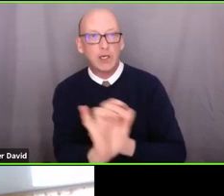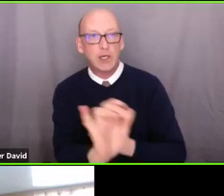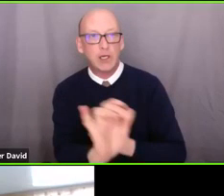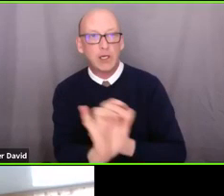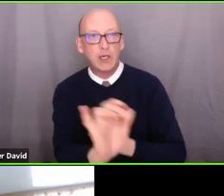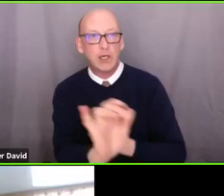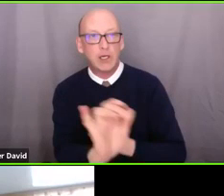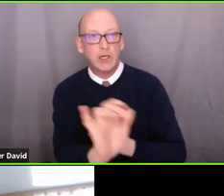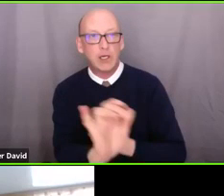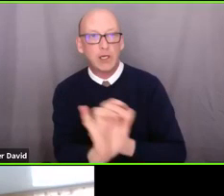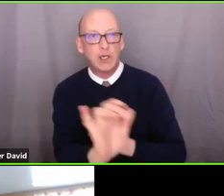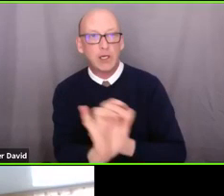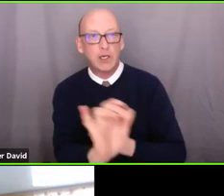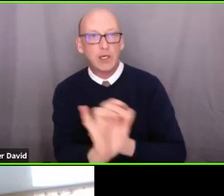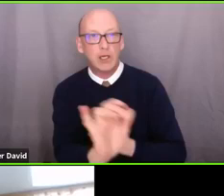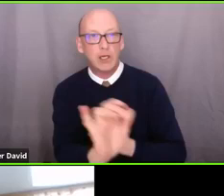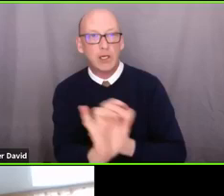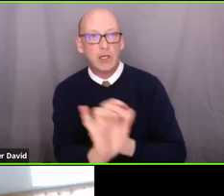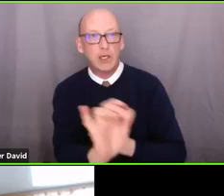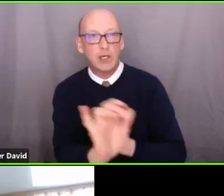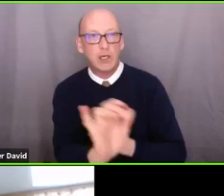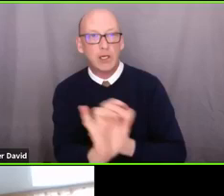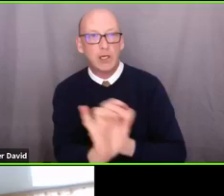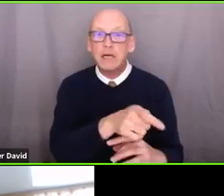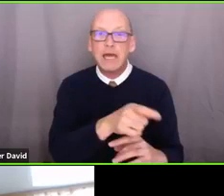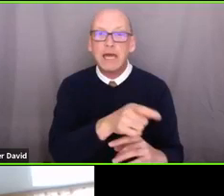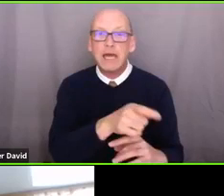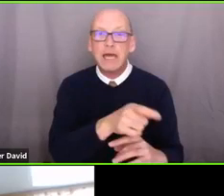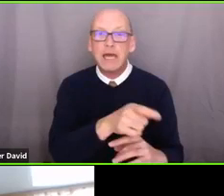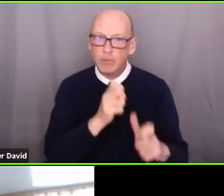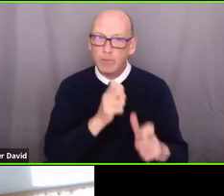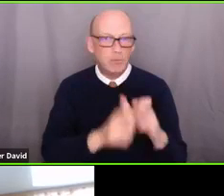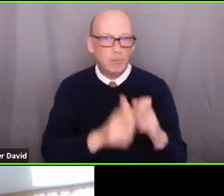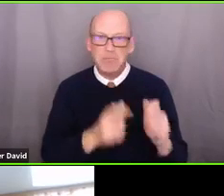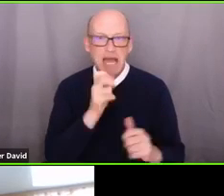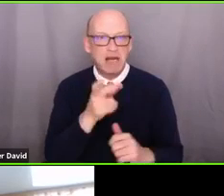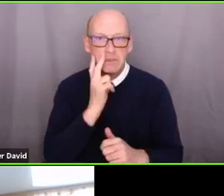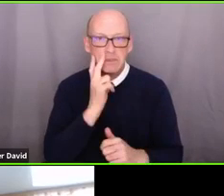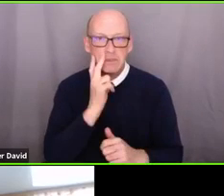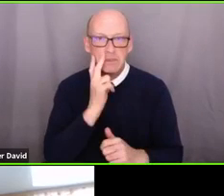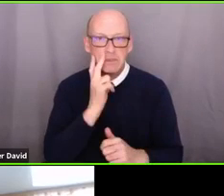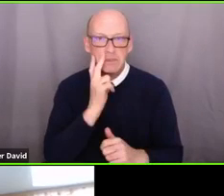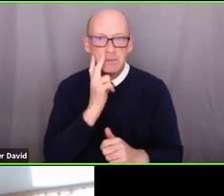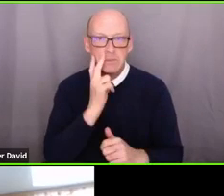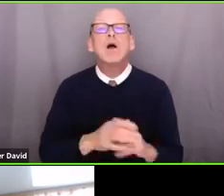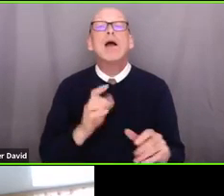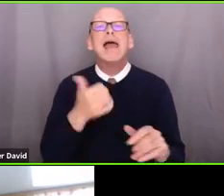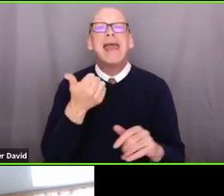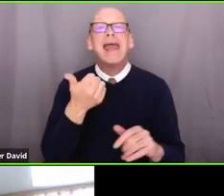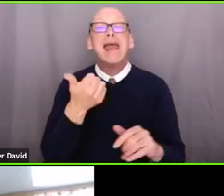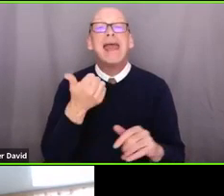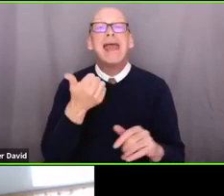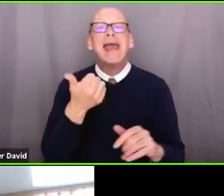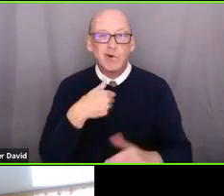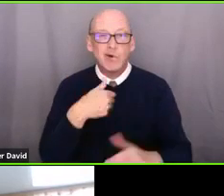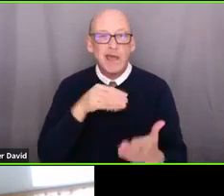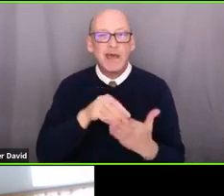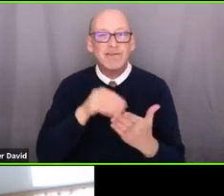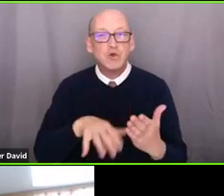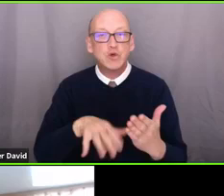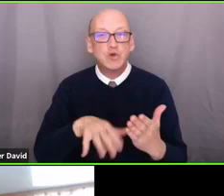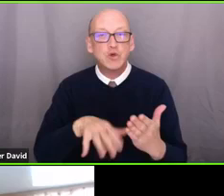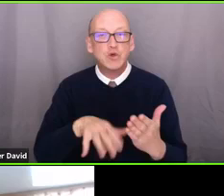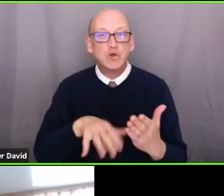is certainly, I don't see that being a problem whatsoever. The thing is, at any given time, you have students that are graduating, students